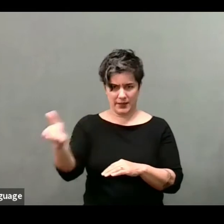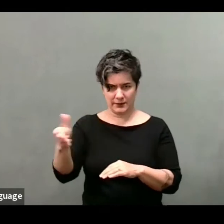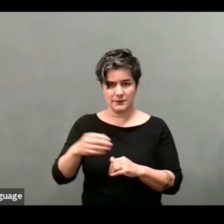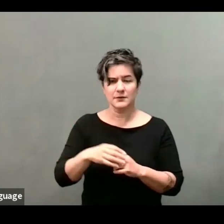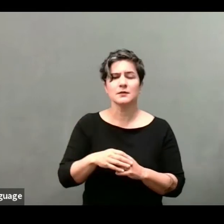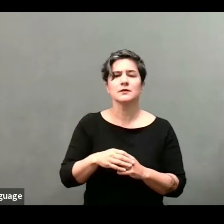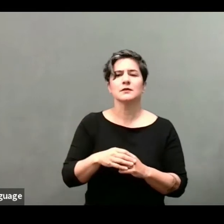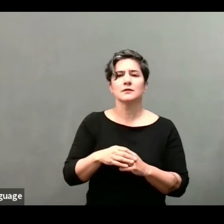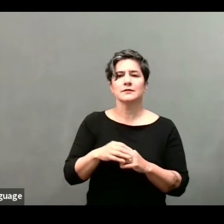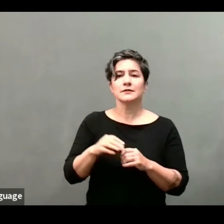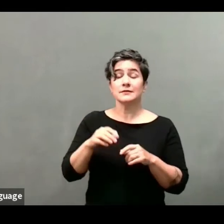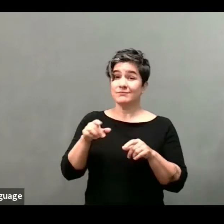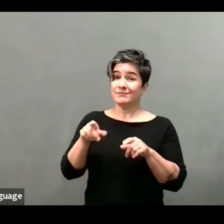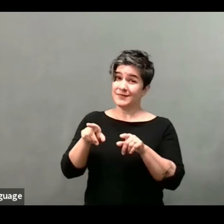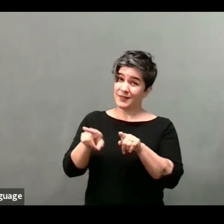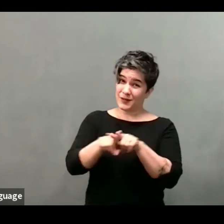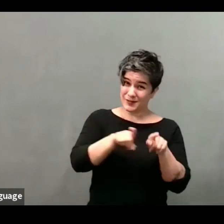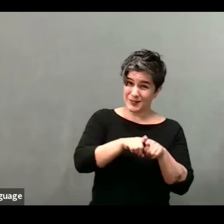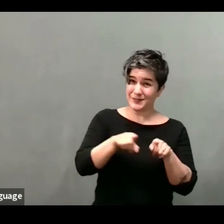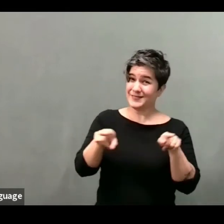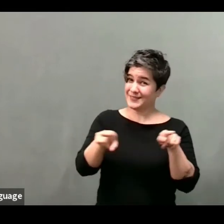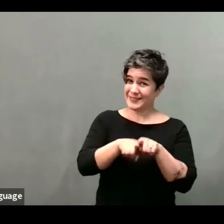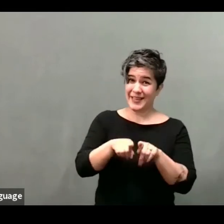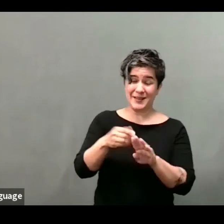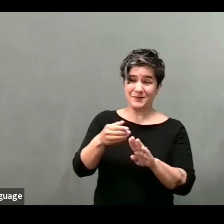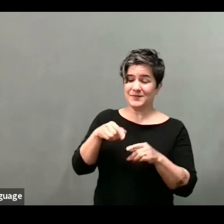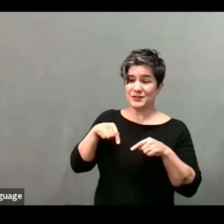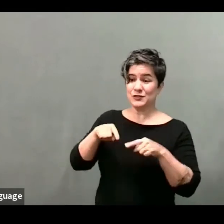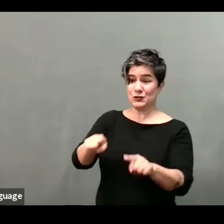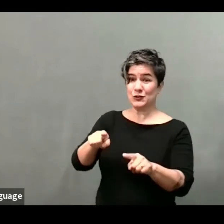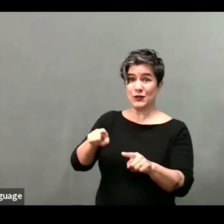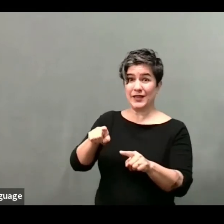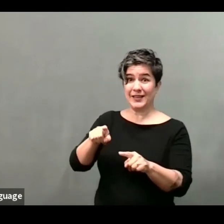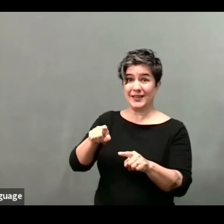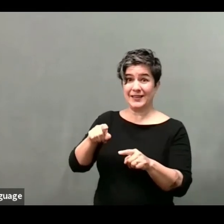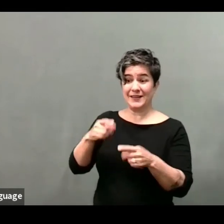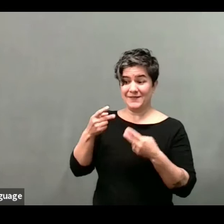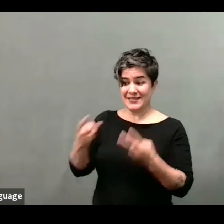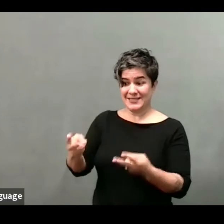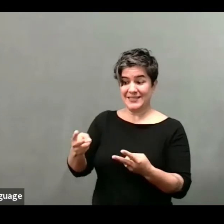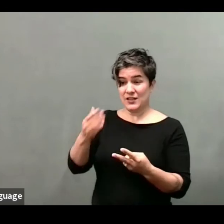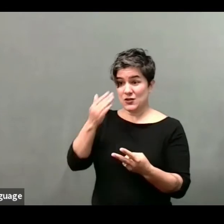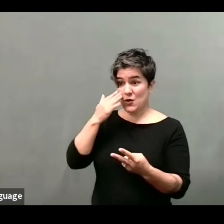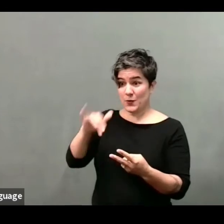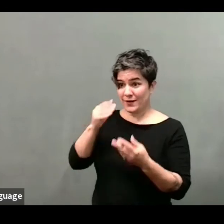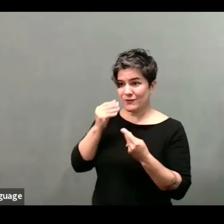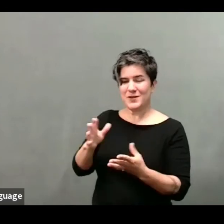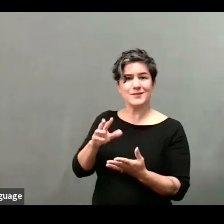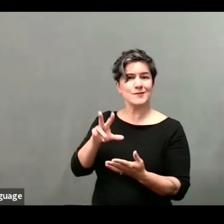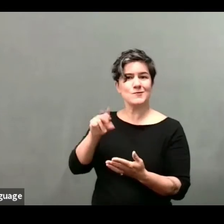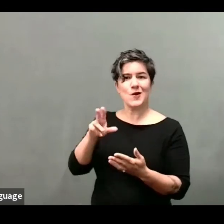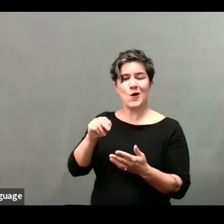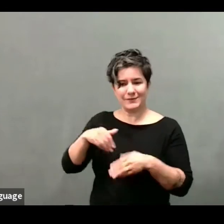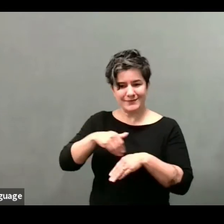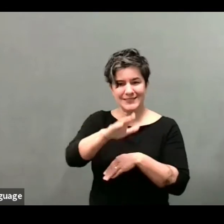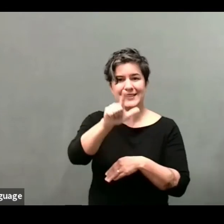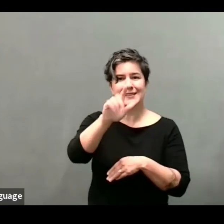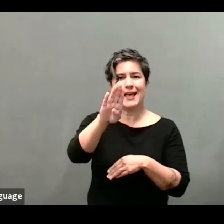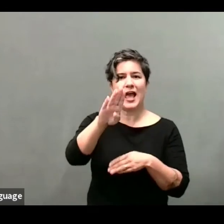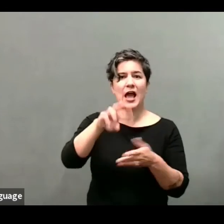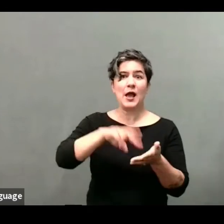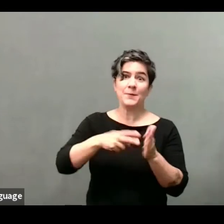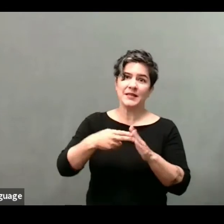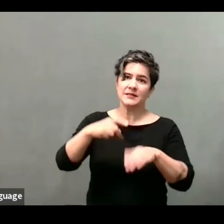evidence, that won't be available at the time of this patient's visit. It will take some time to get those results back. So it's not a quick